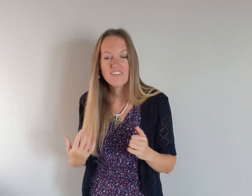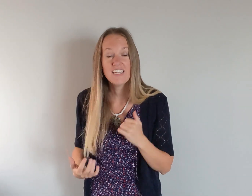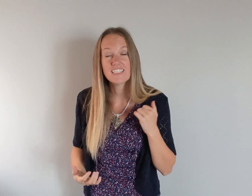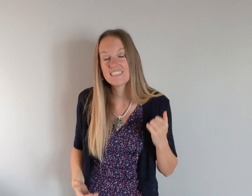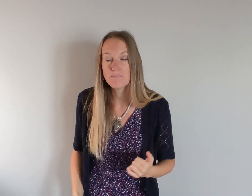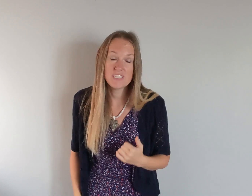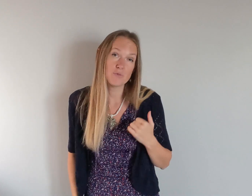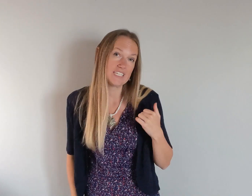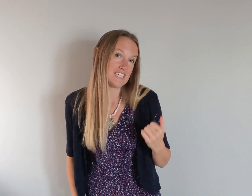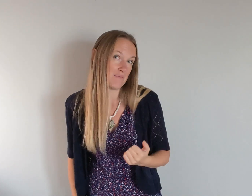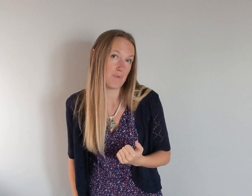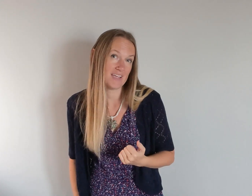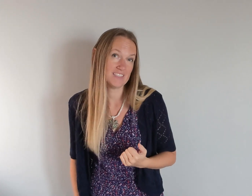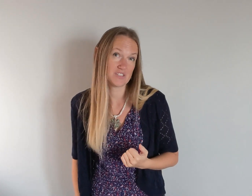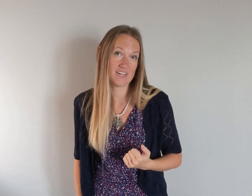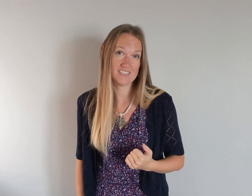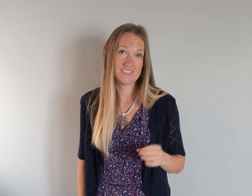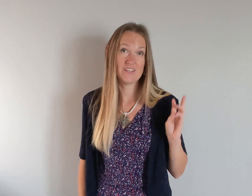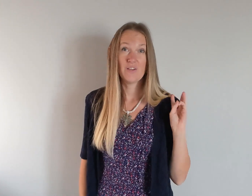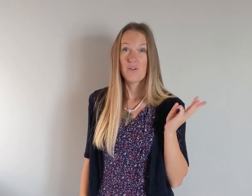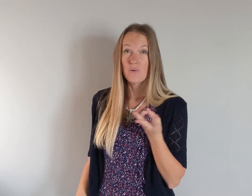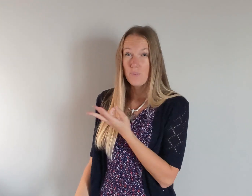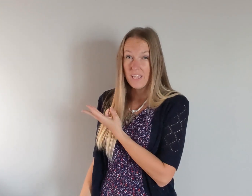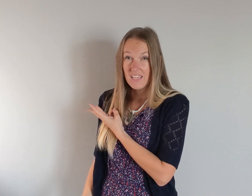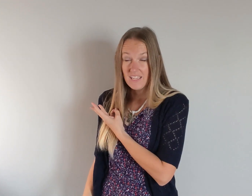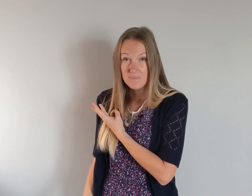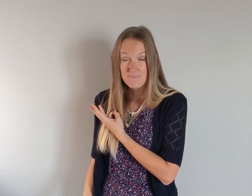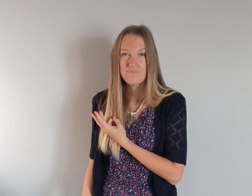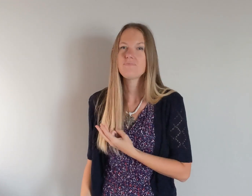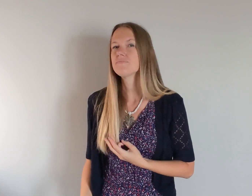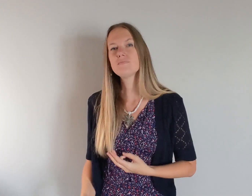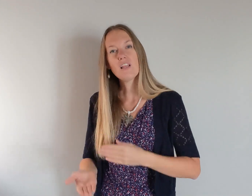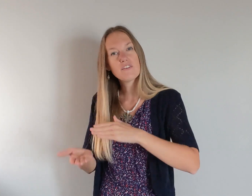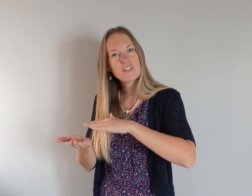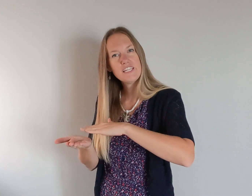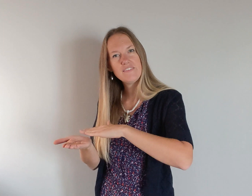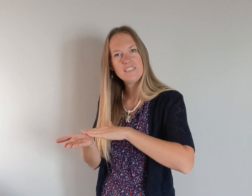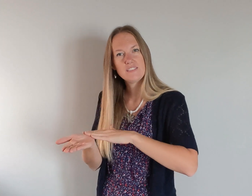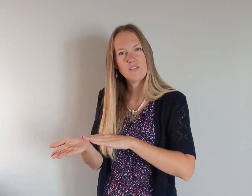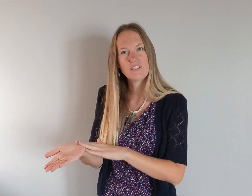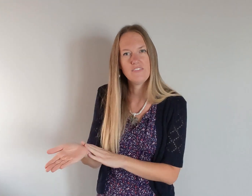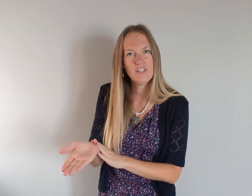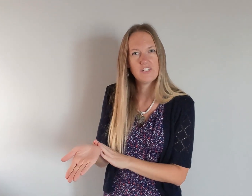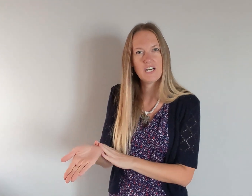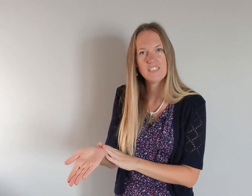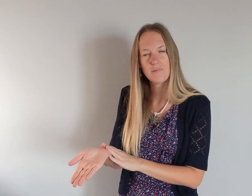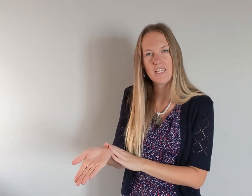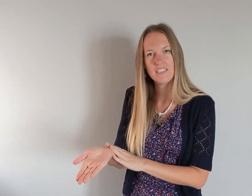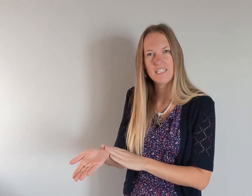forgiven, accepted, redeemed by His grace. We are forgiven. So forgiven, you have your non-dominant hand